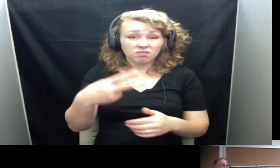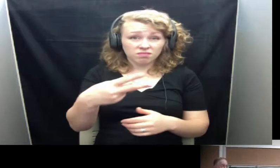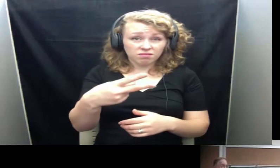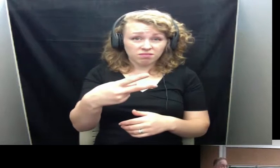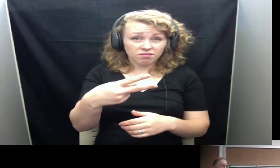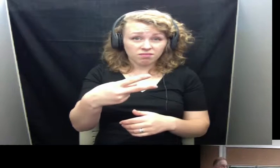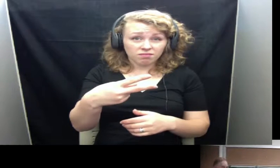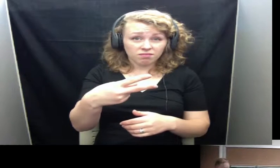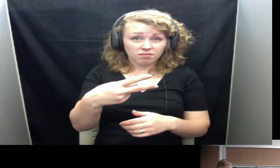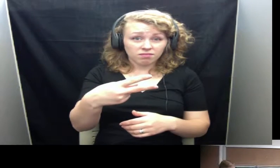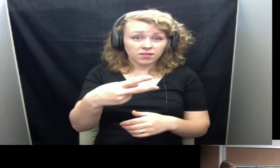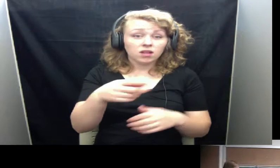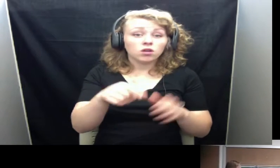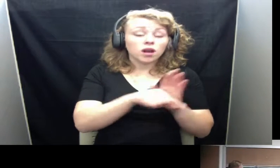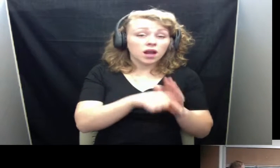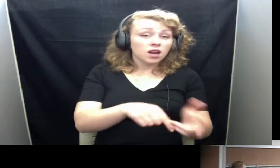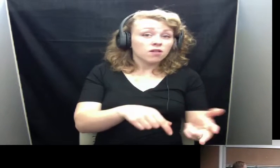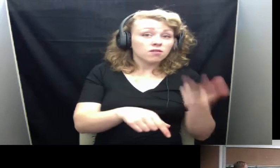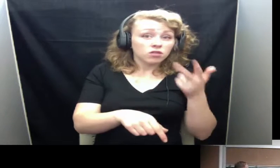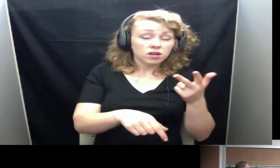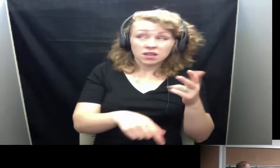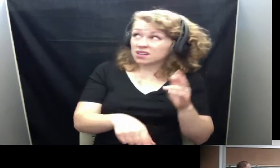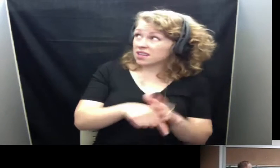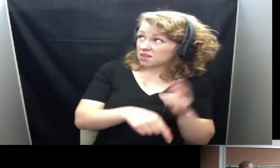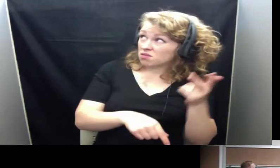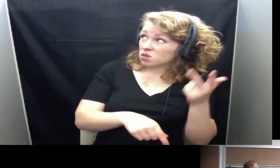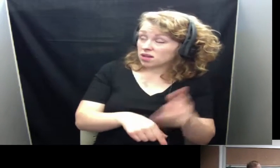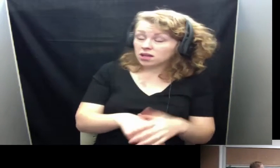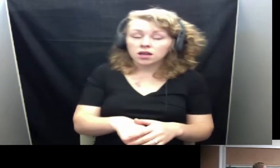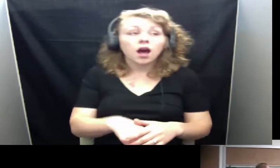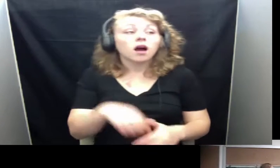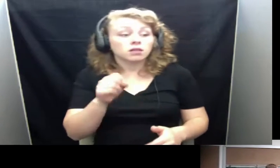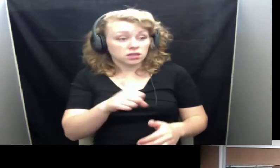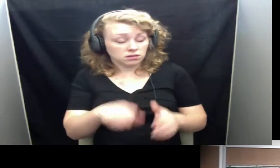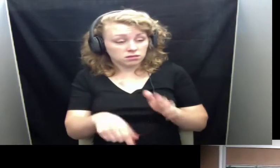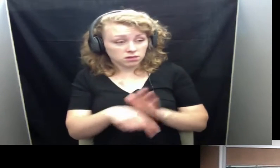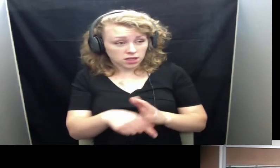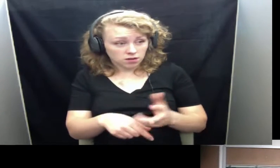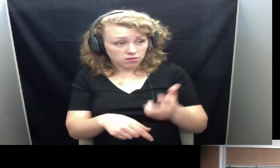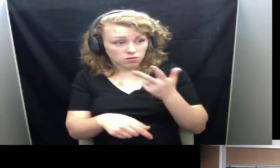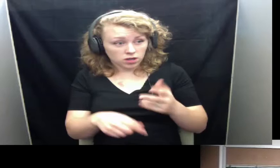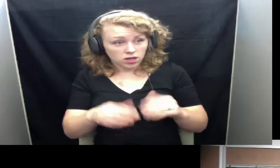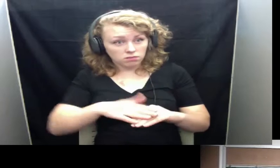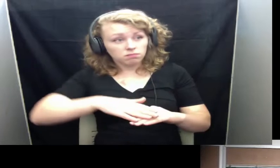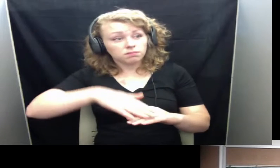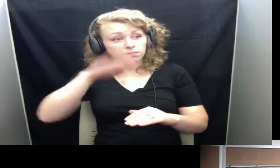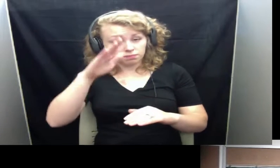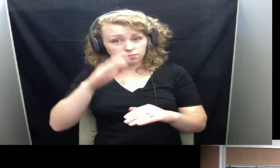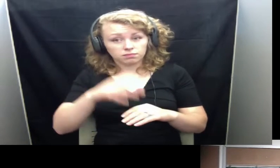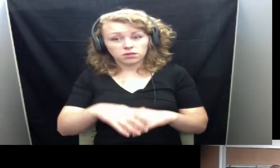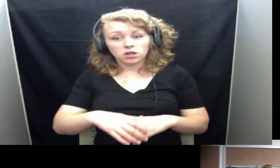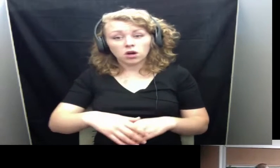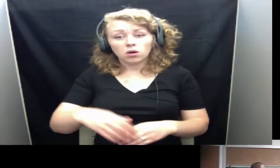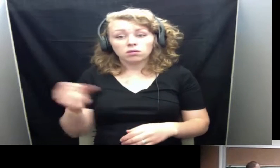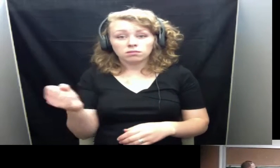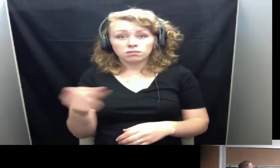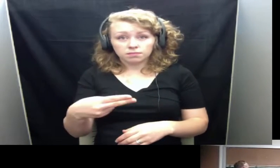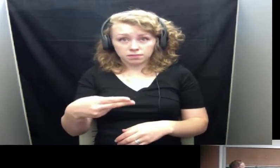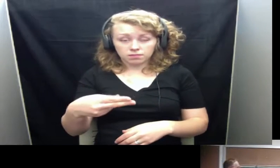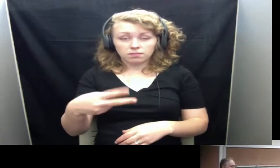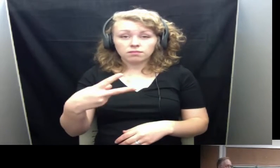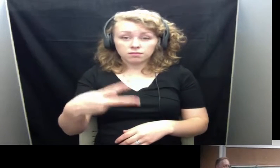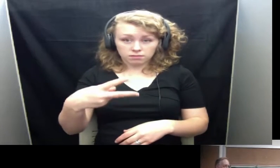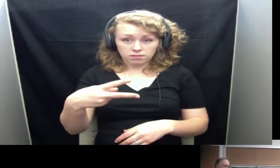-3. -3 is larger. Very good. -3 is larger. So the symbol would go in this way.